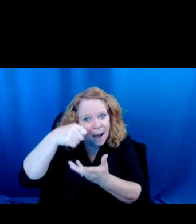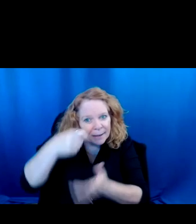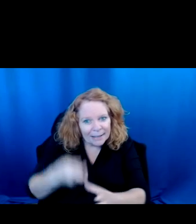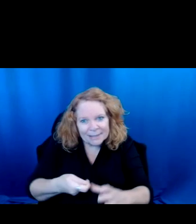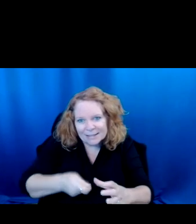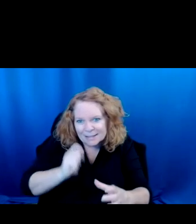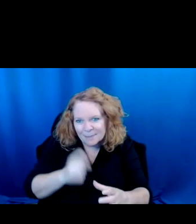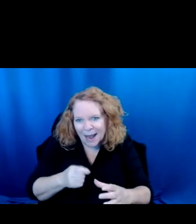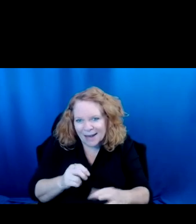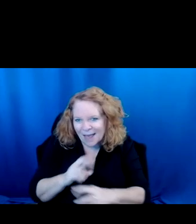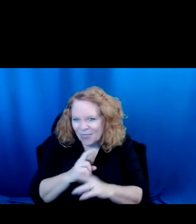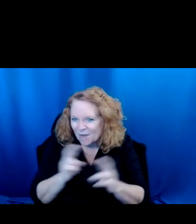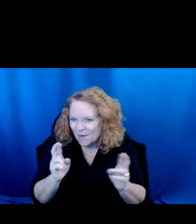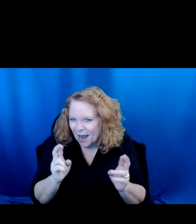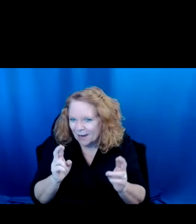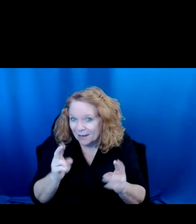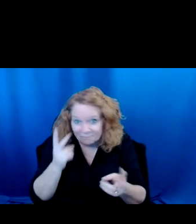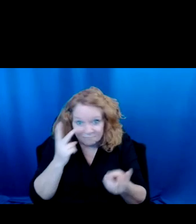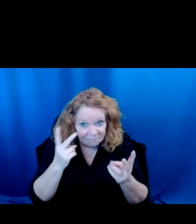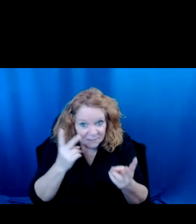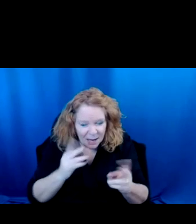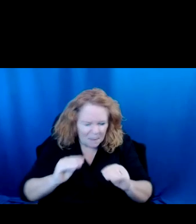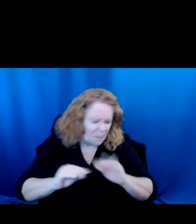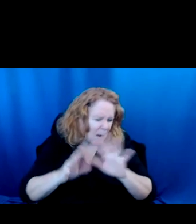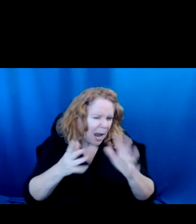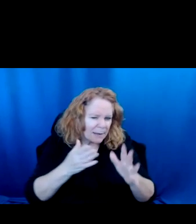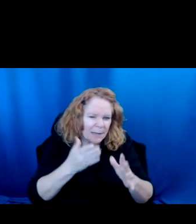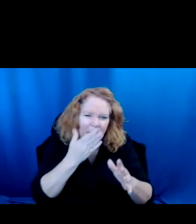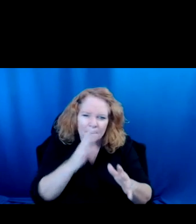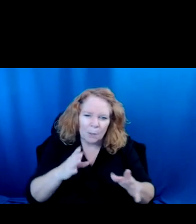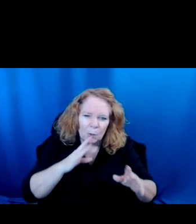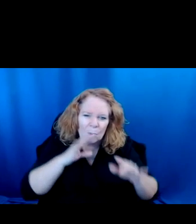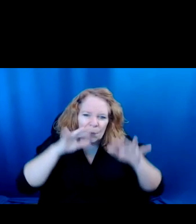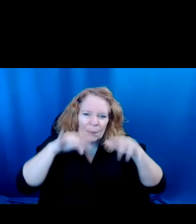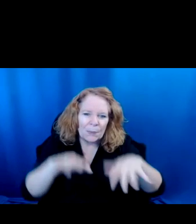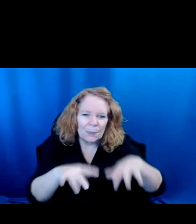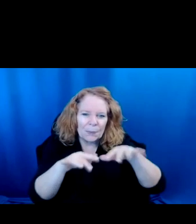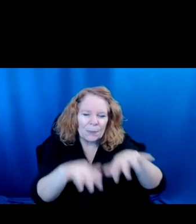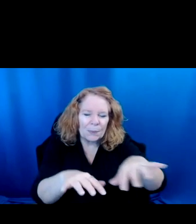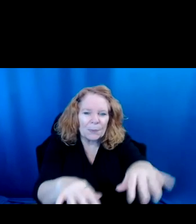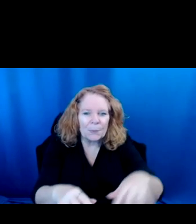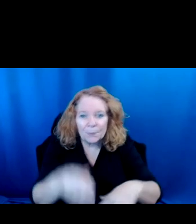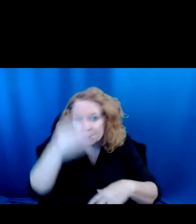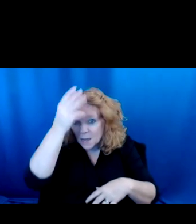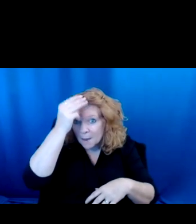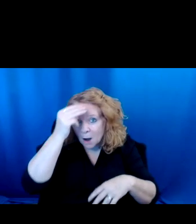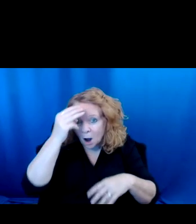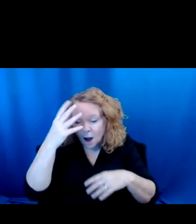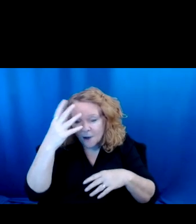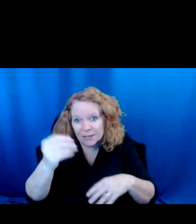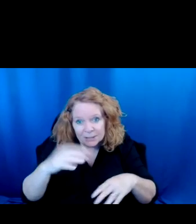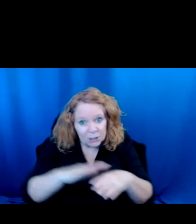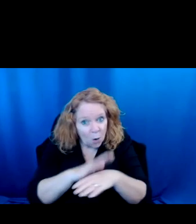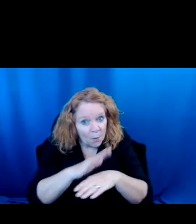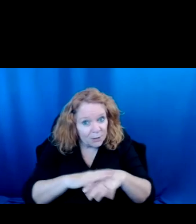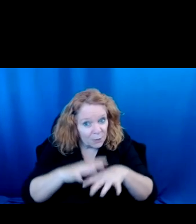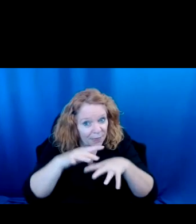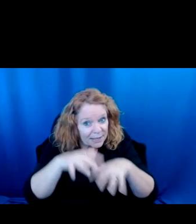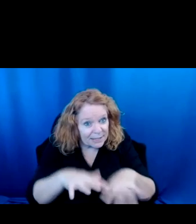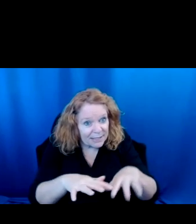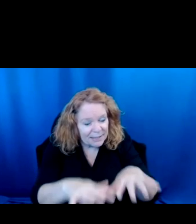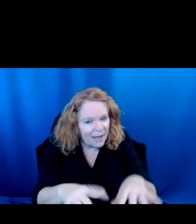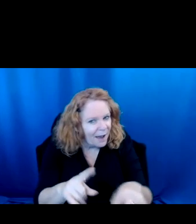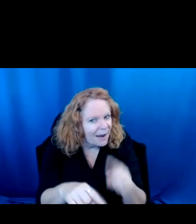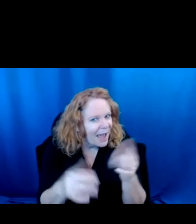ready. The sea looks bright and blue. And Marvin's going to the seaside and